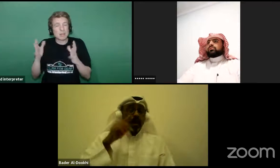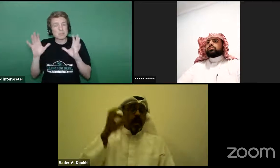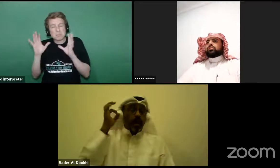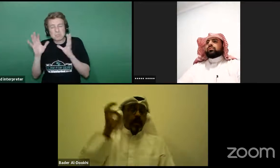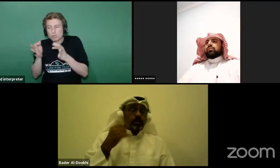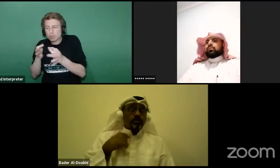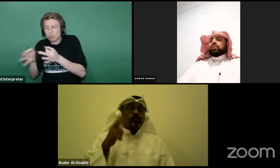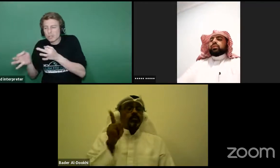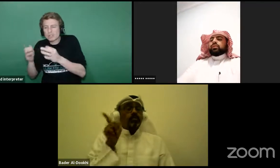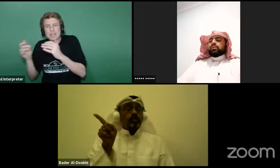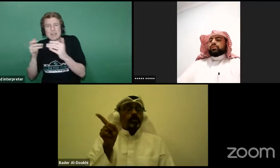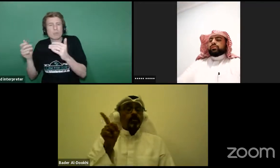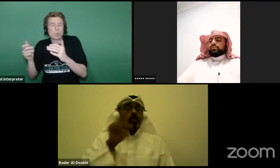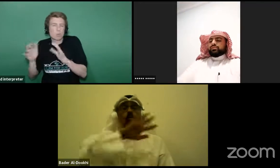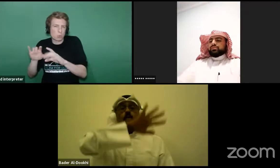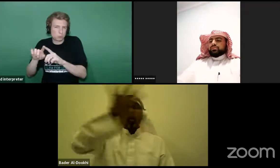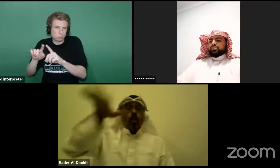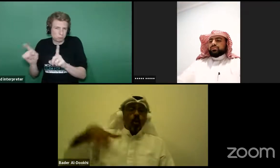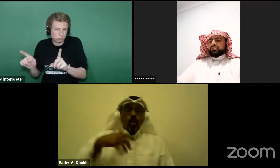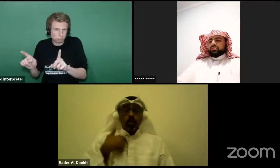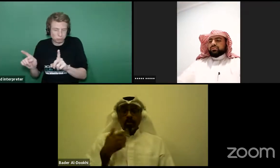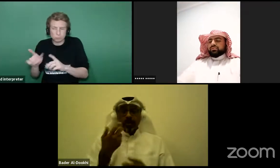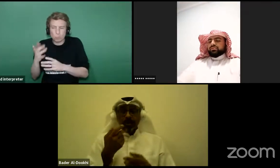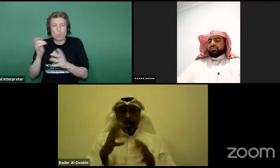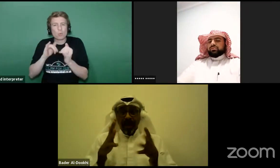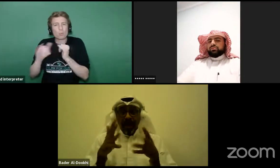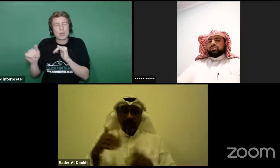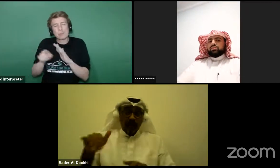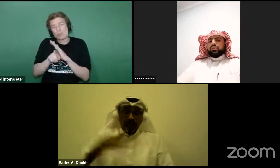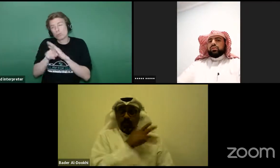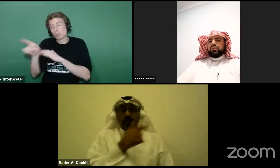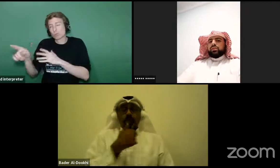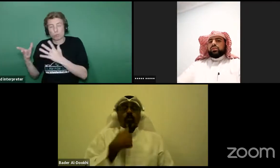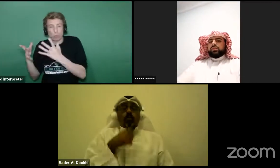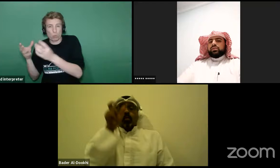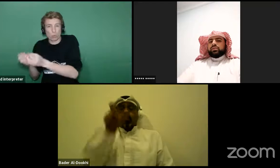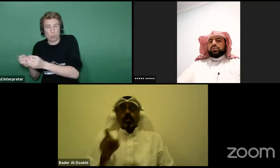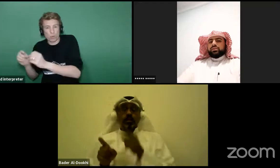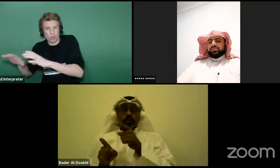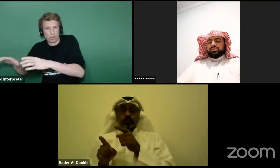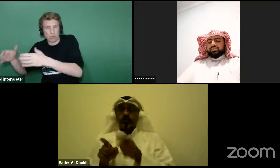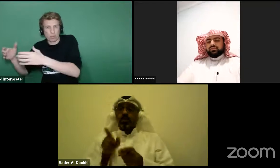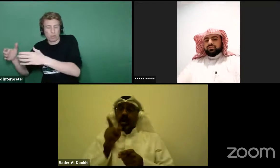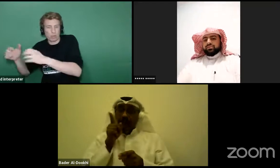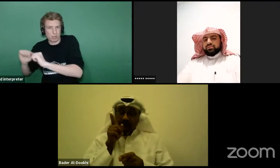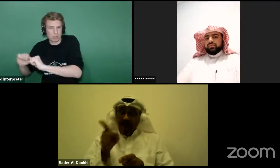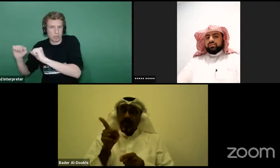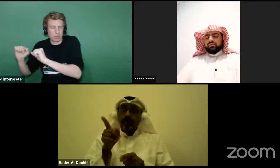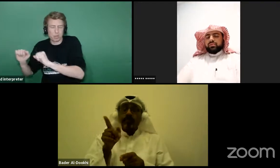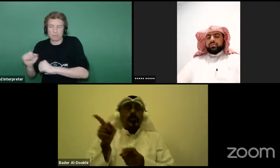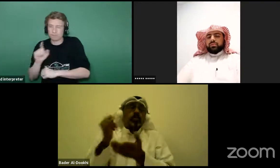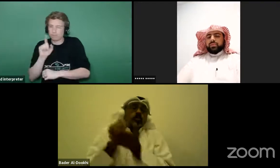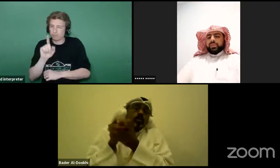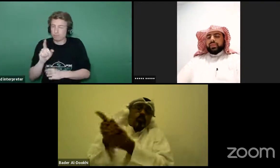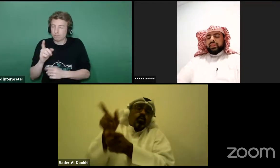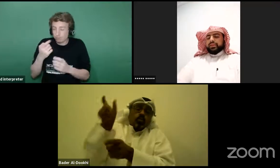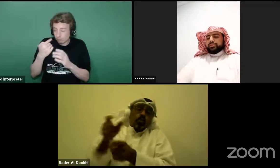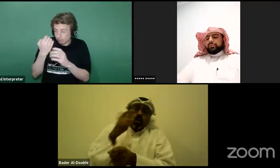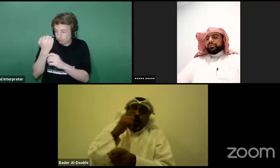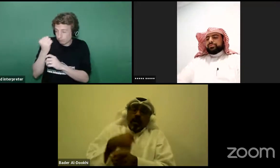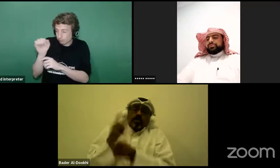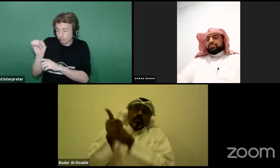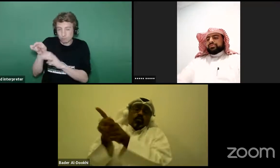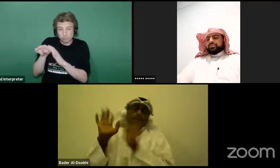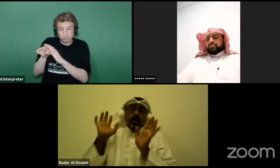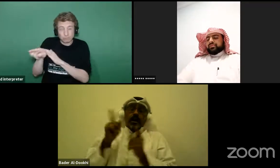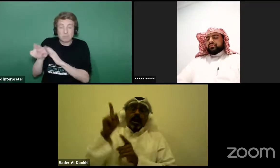war, or to retreat to a troop of his own, he indeed has drawn upon himself wrath from Allah,